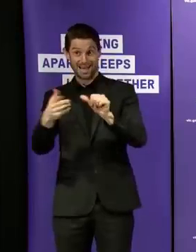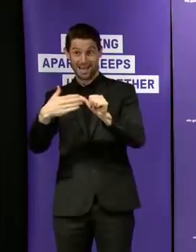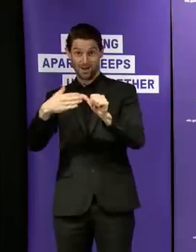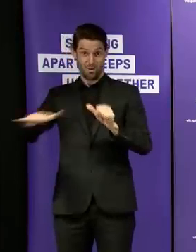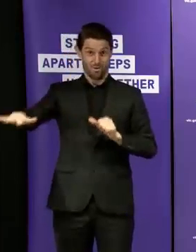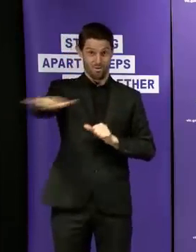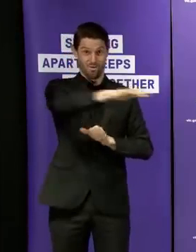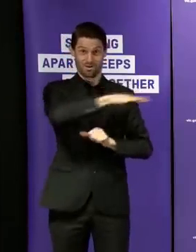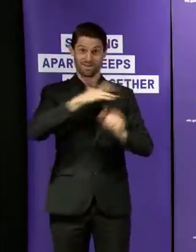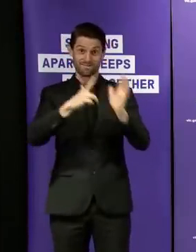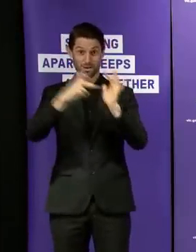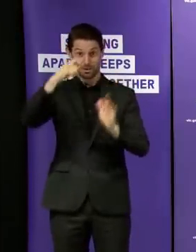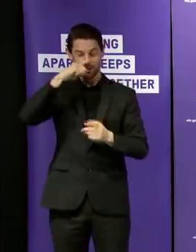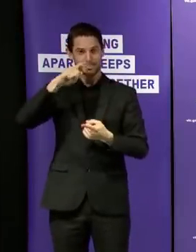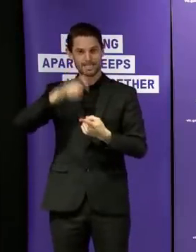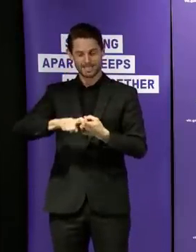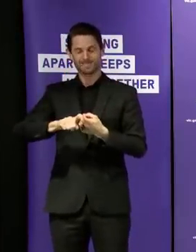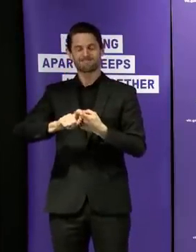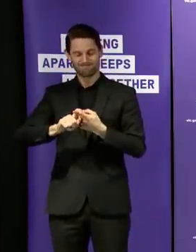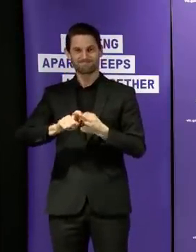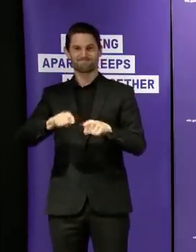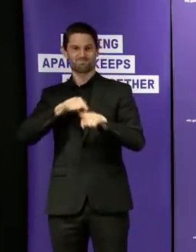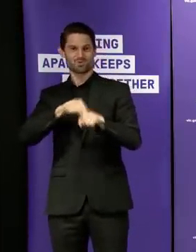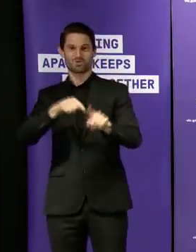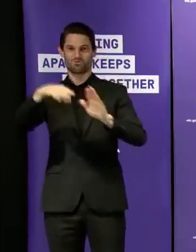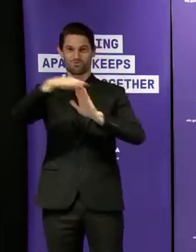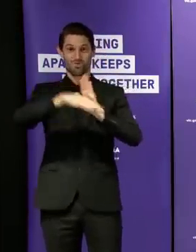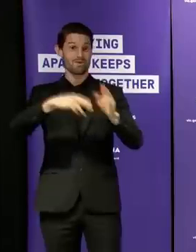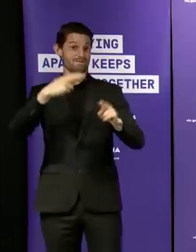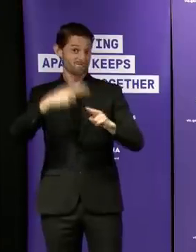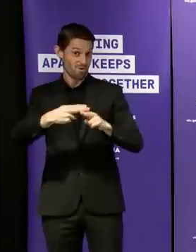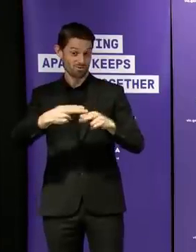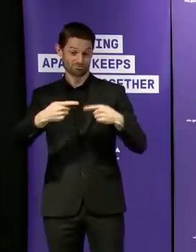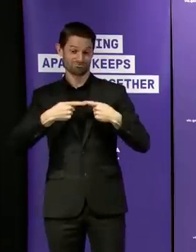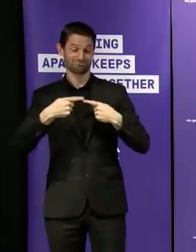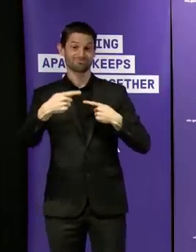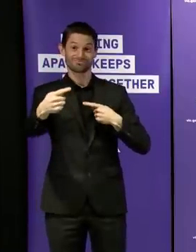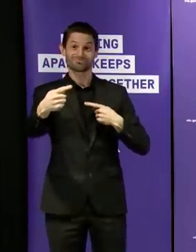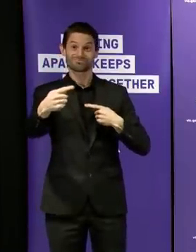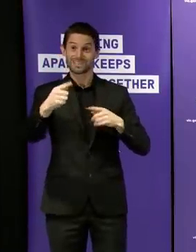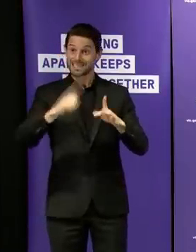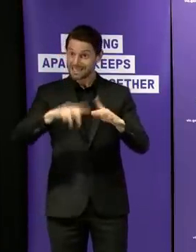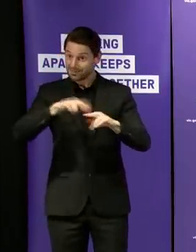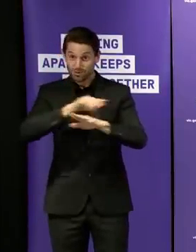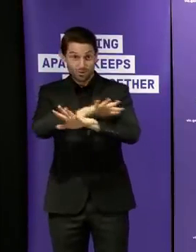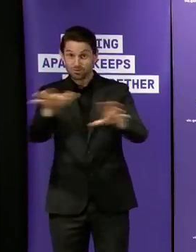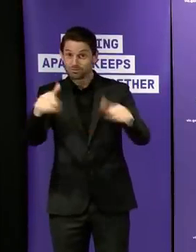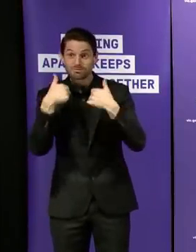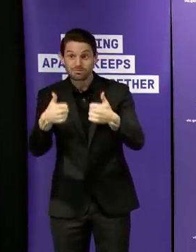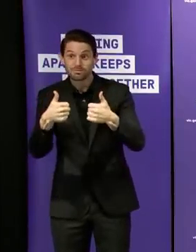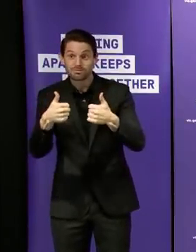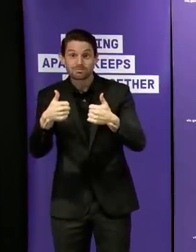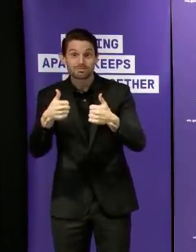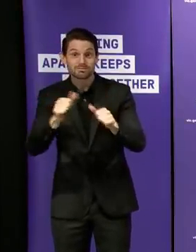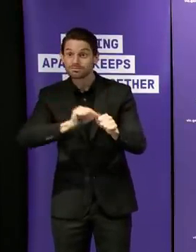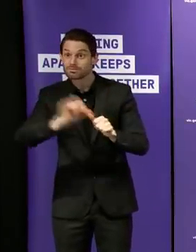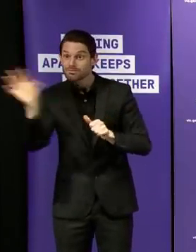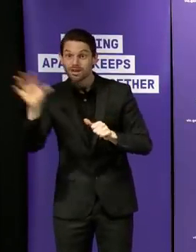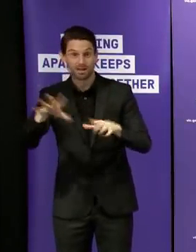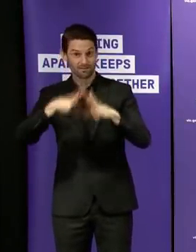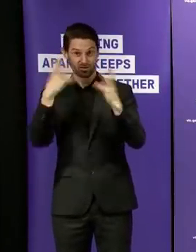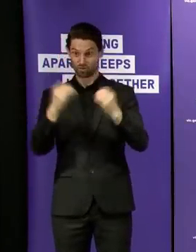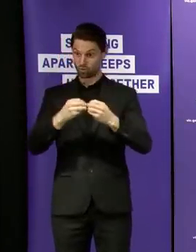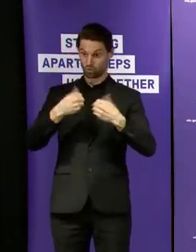everyone across the state, particularly those in metropolitan Melbourne. If we continue to follow these rules, if we enjoy these